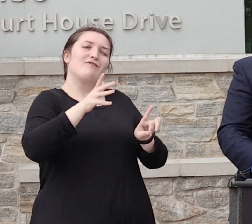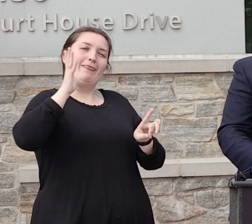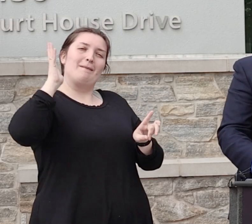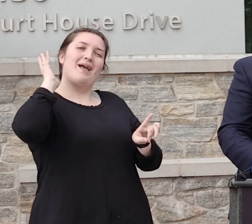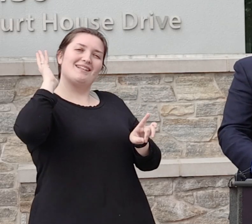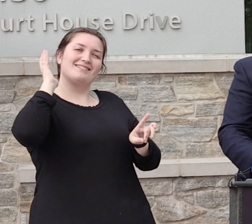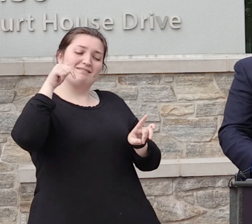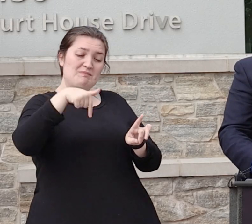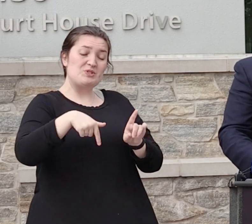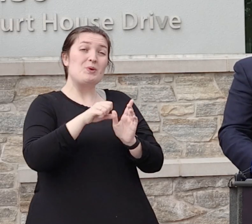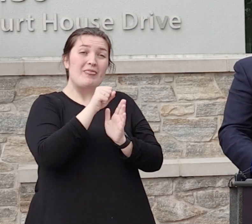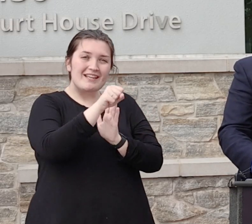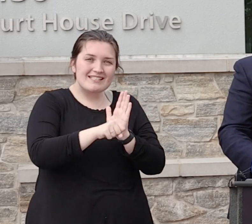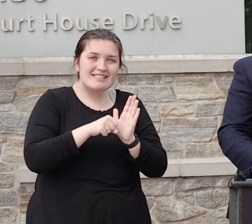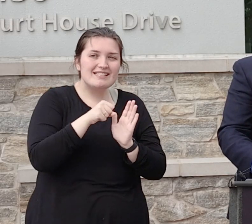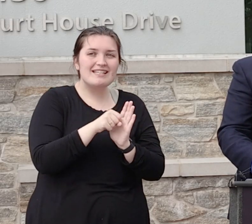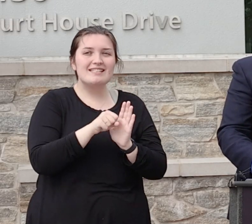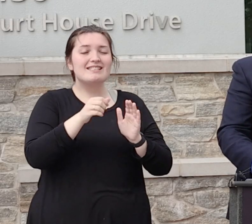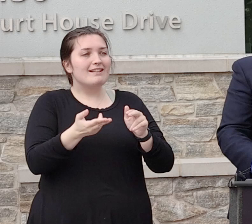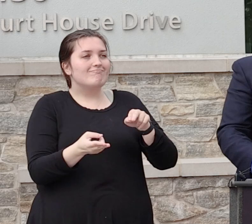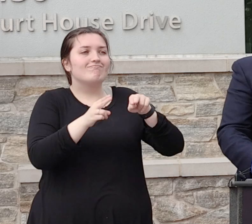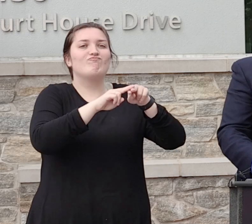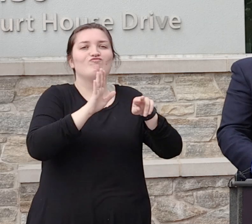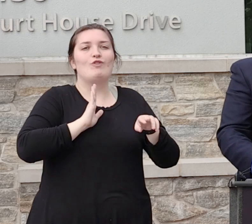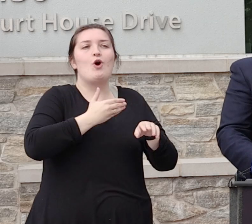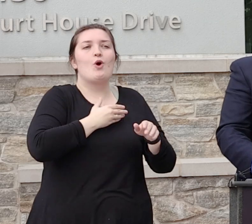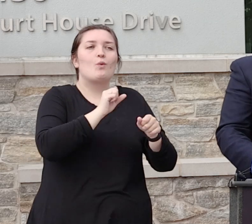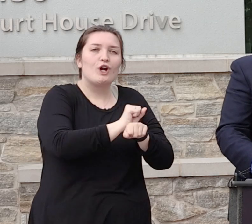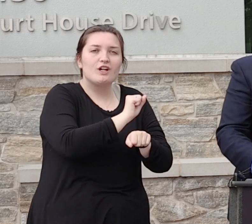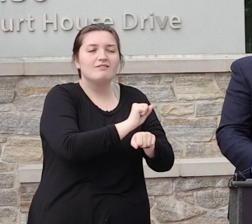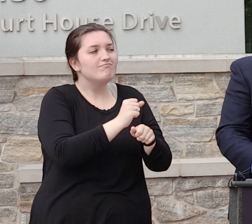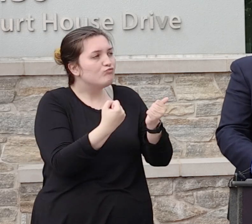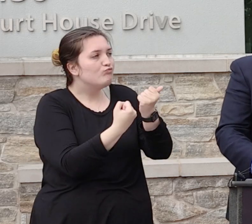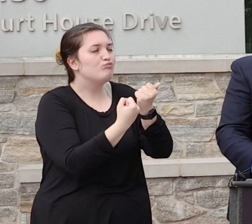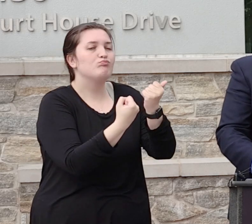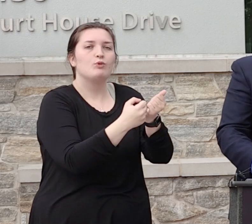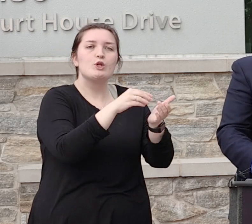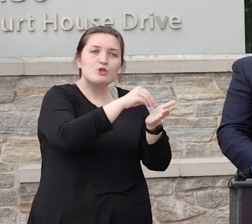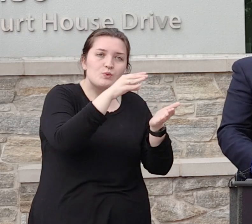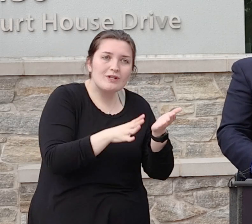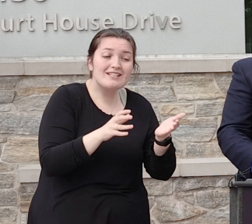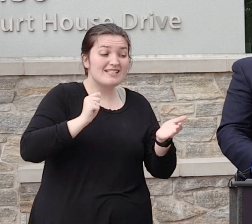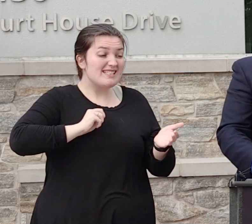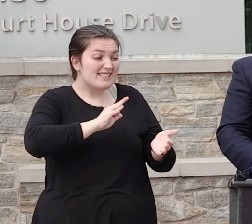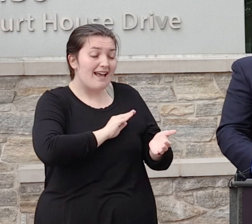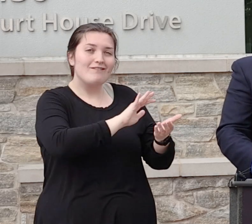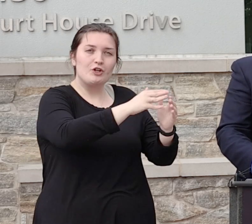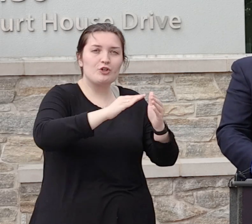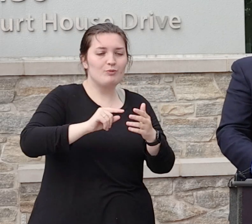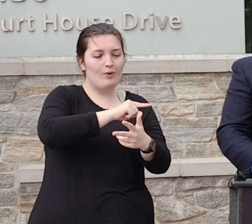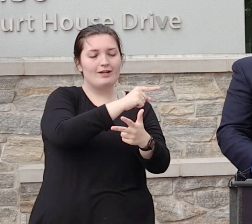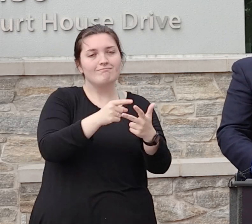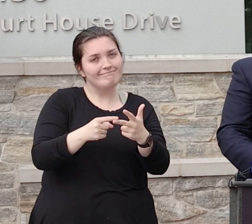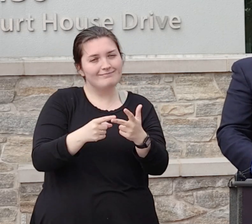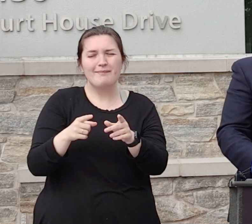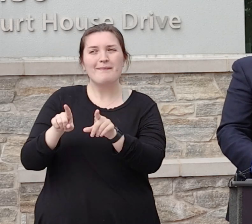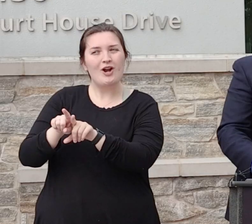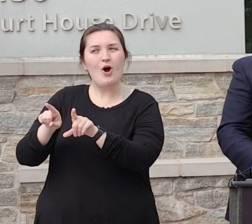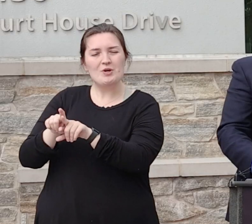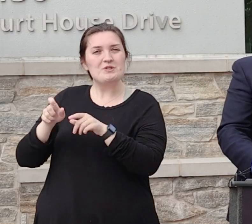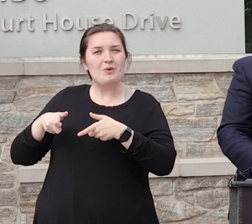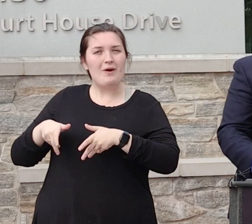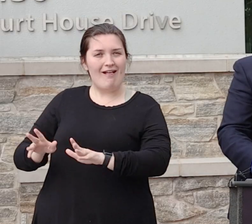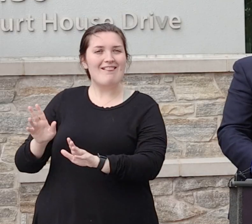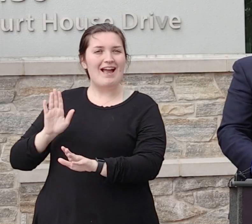season that advances our work to support students, staff, and community, and one that also enables us to focus